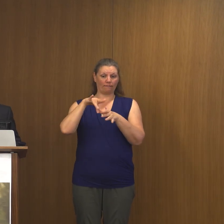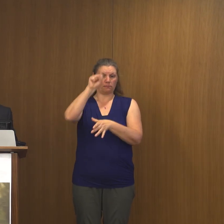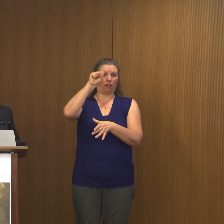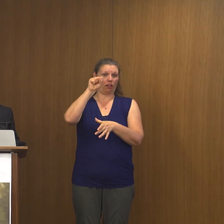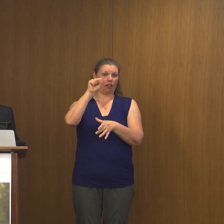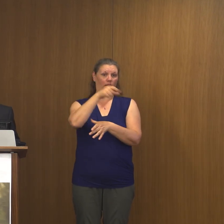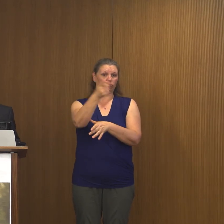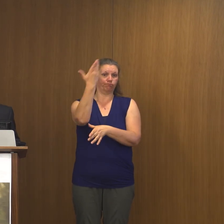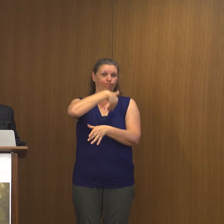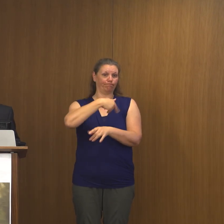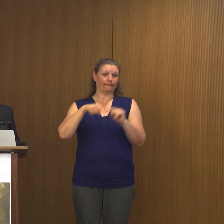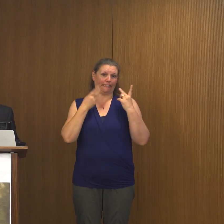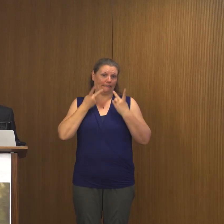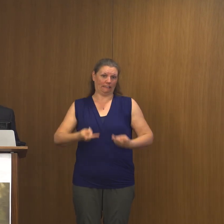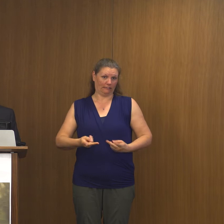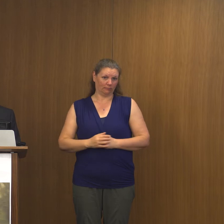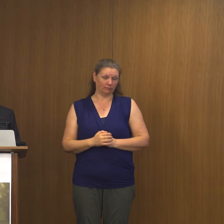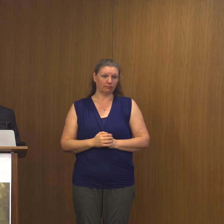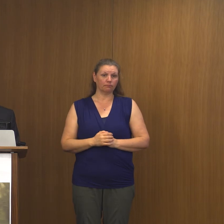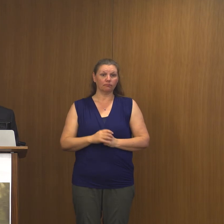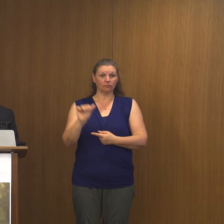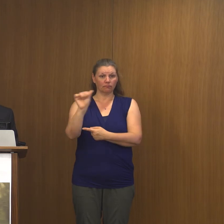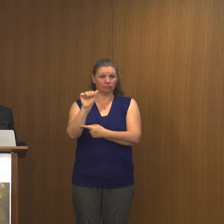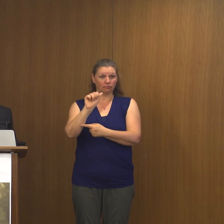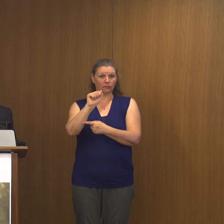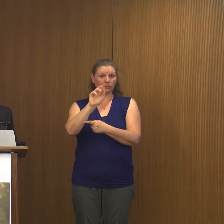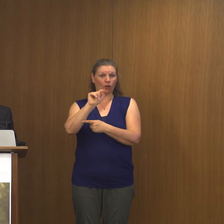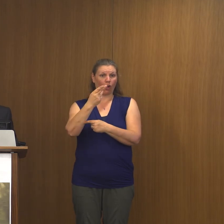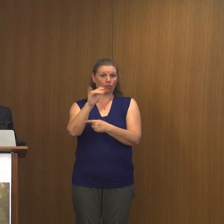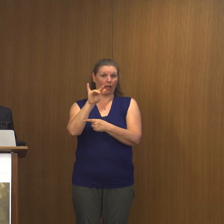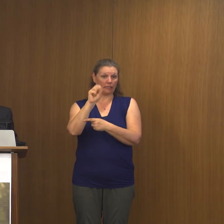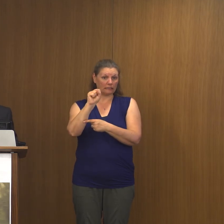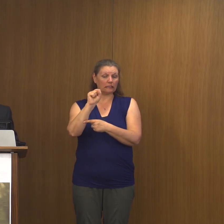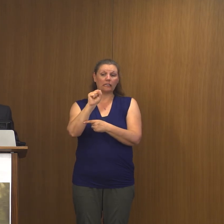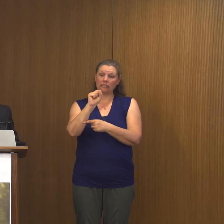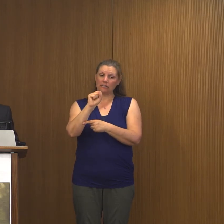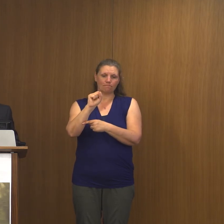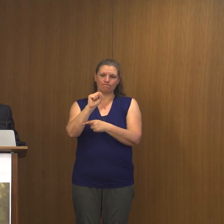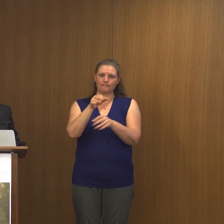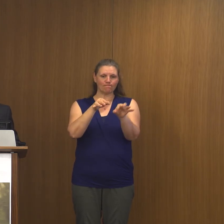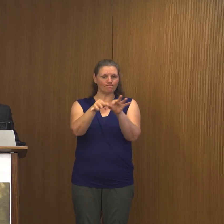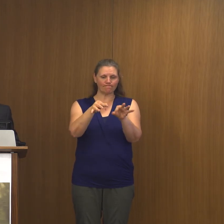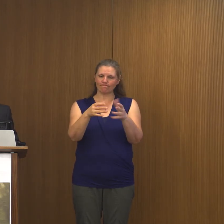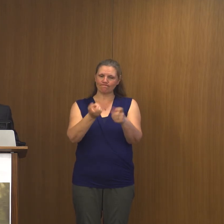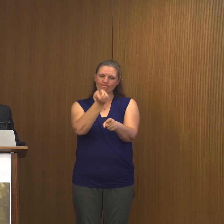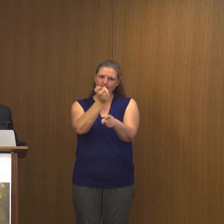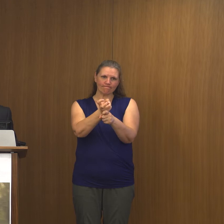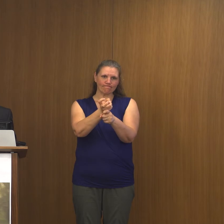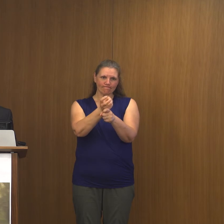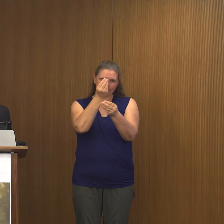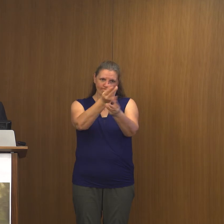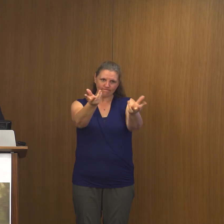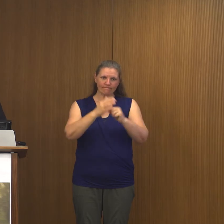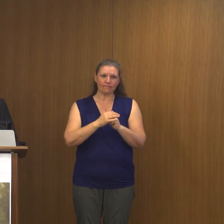invisibility. The impact of arthritis that it's had on my life is difficult to fully quantify, but I've learned from